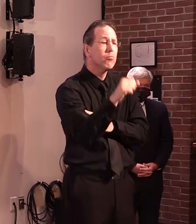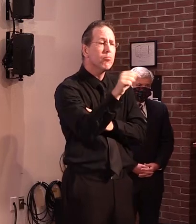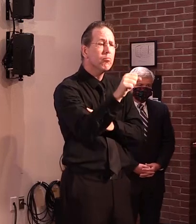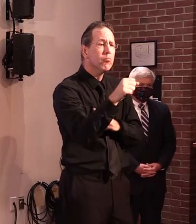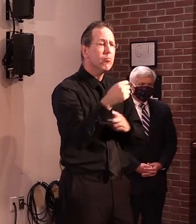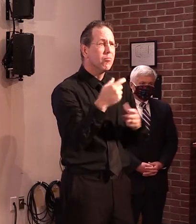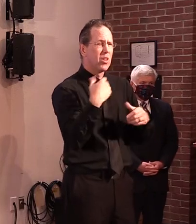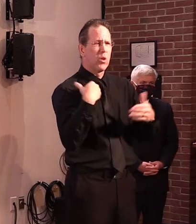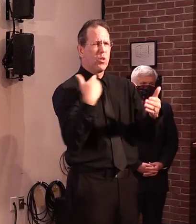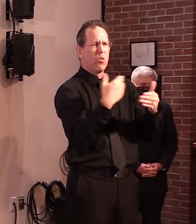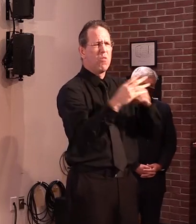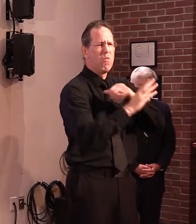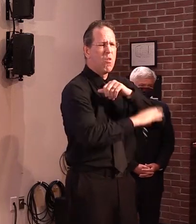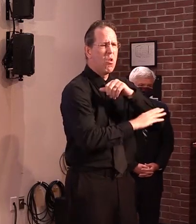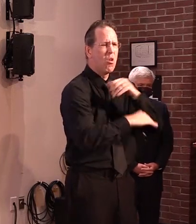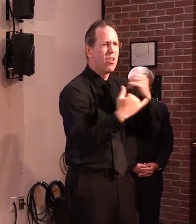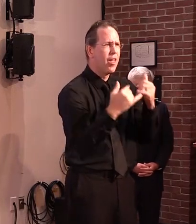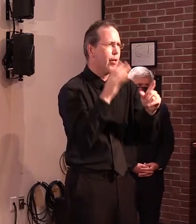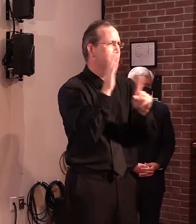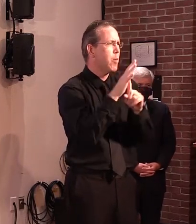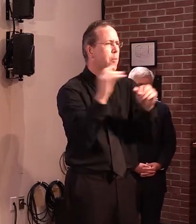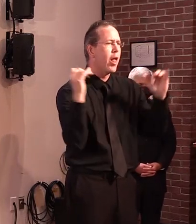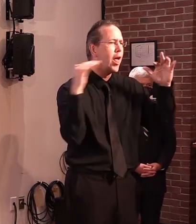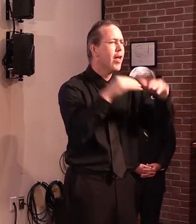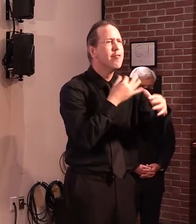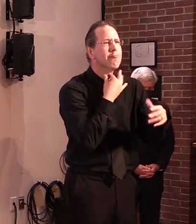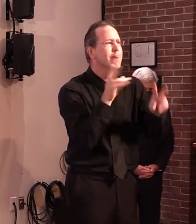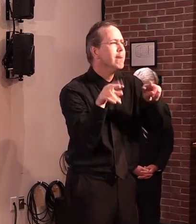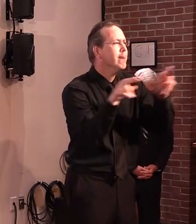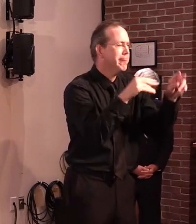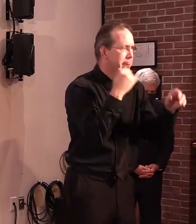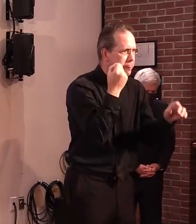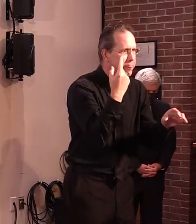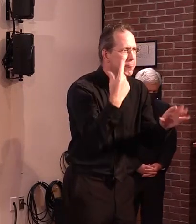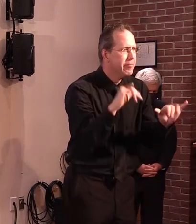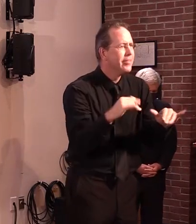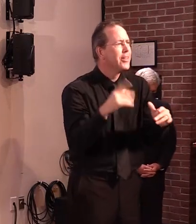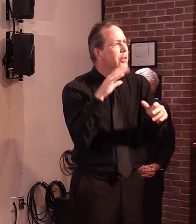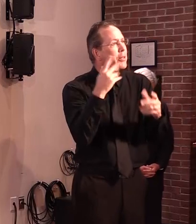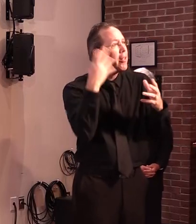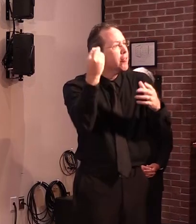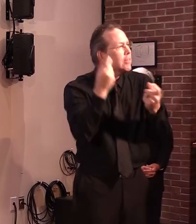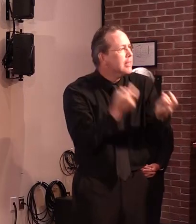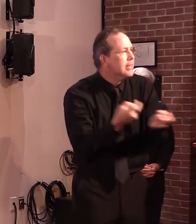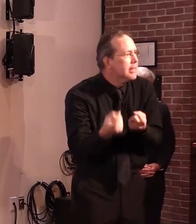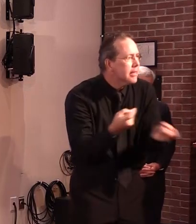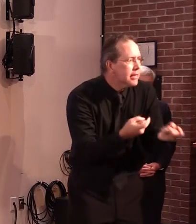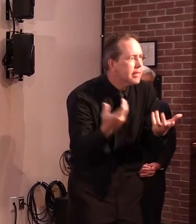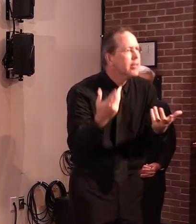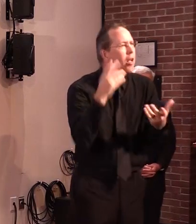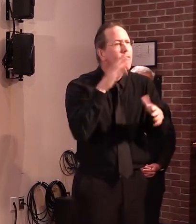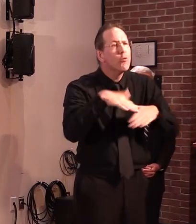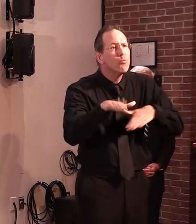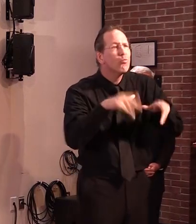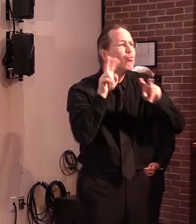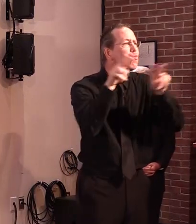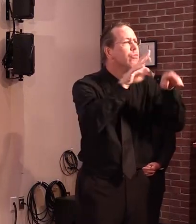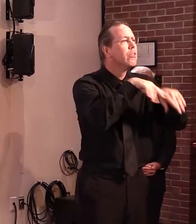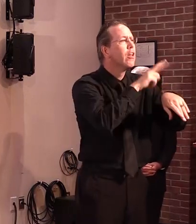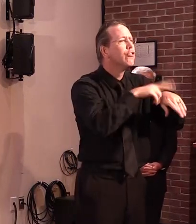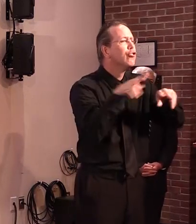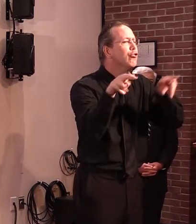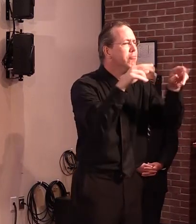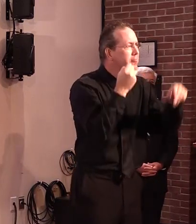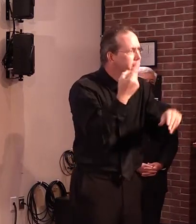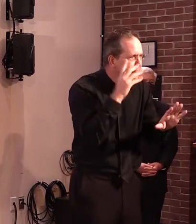also winter with skiing and a variety of sports that you have. I think that the hospitality industry should do the kinds